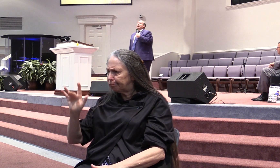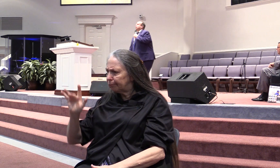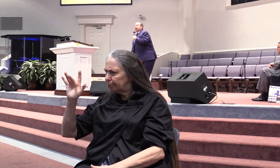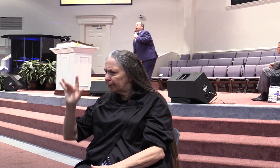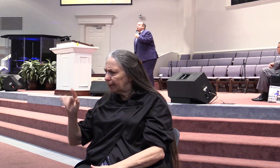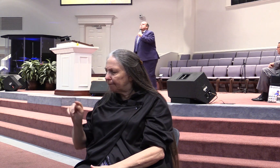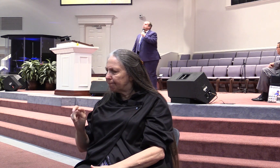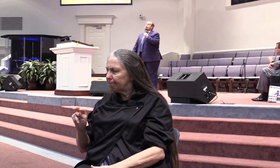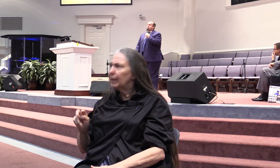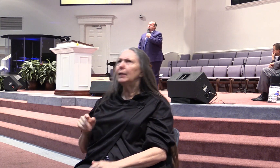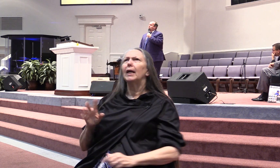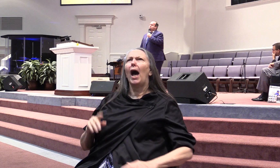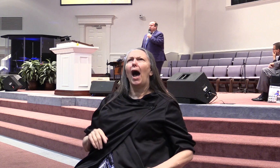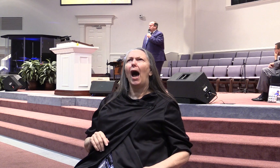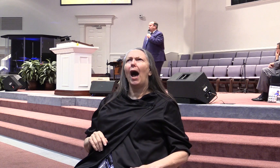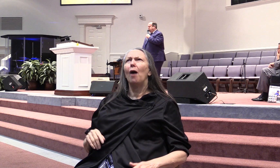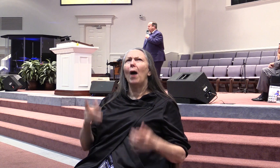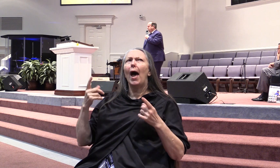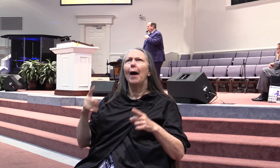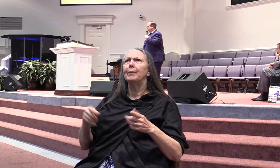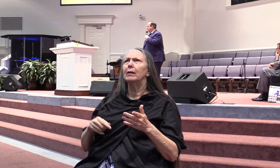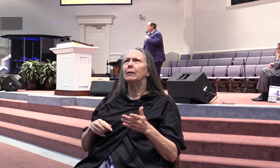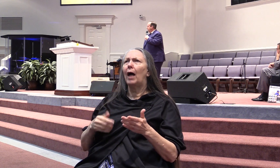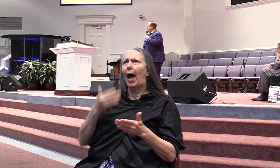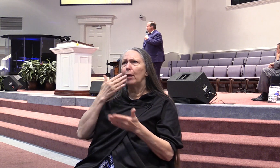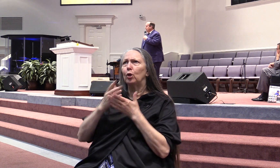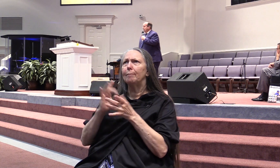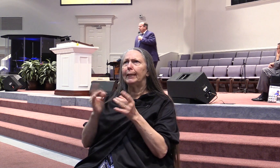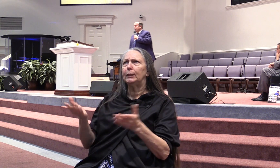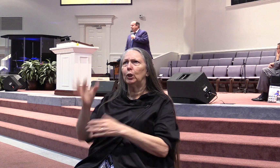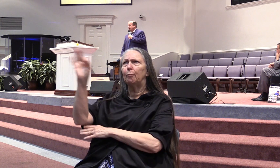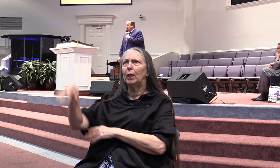And now I'm saying, God, you're messing up what was potentially a pretty good sermon.